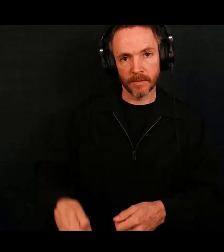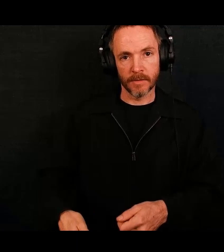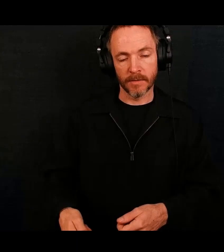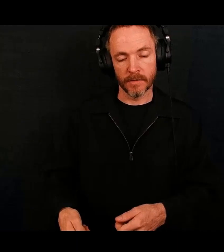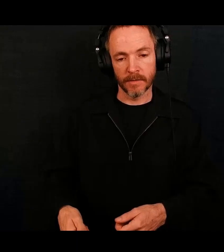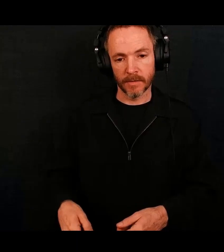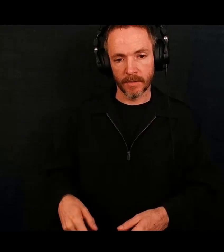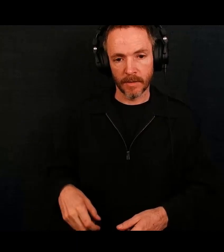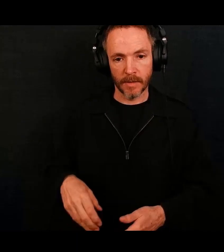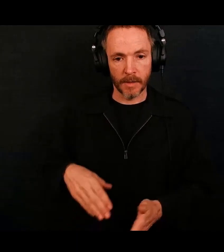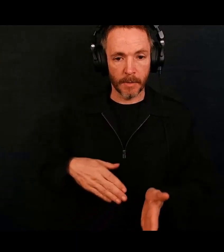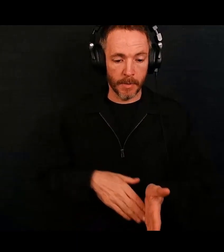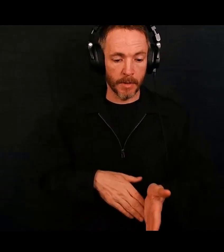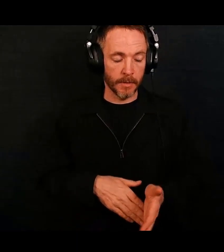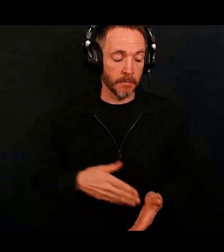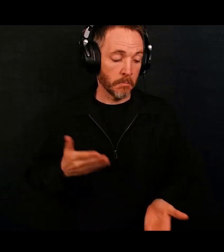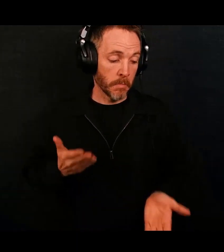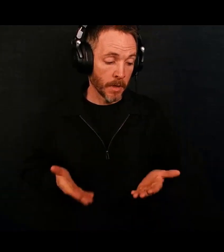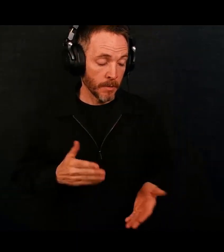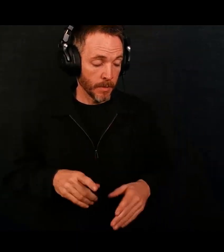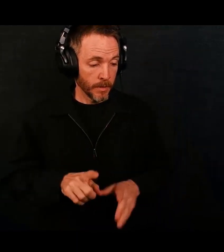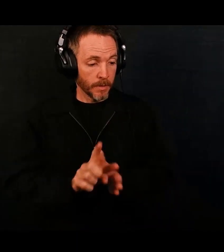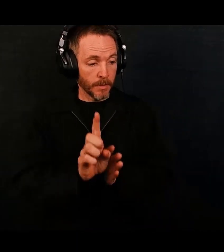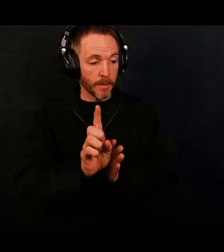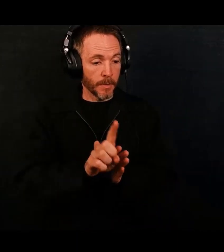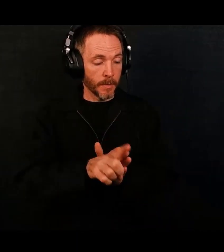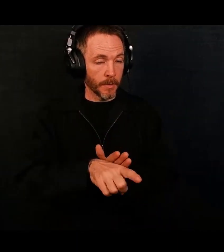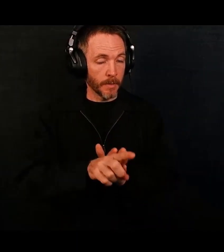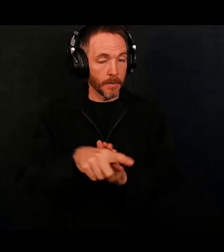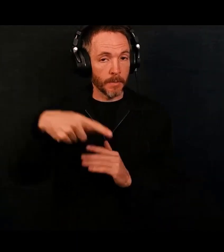Maybe a potentiometer.